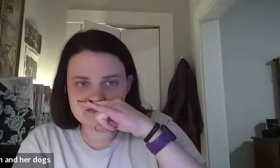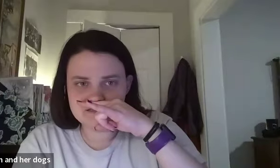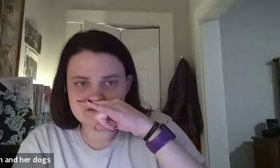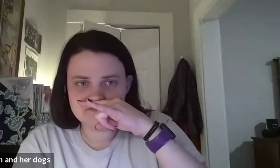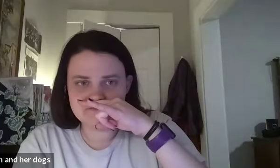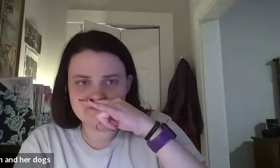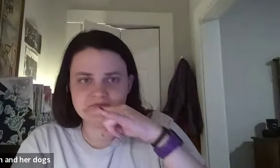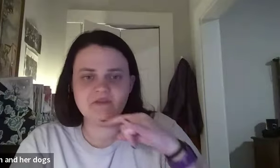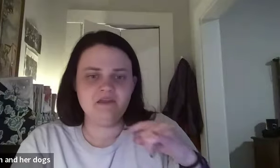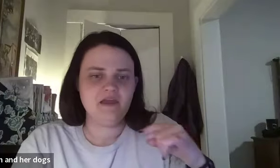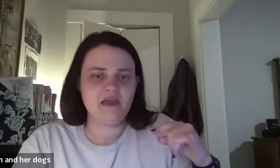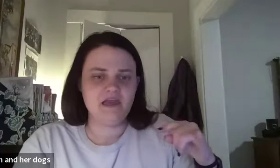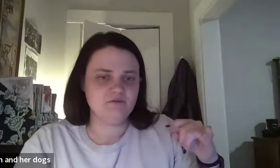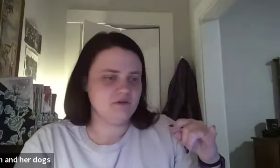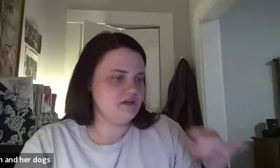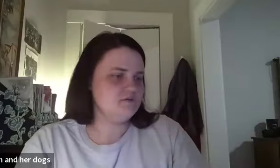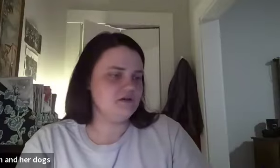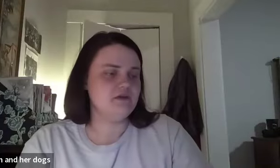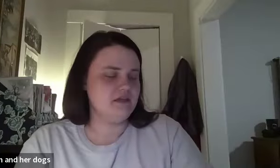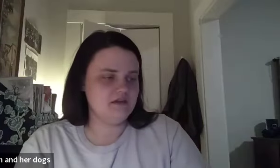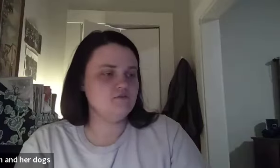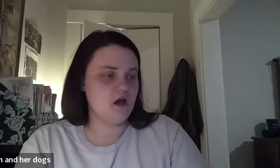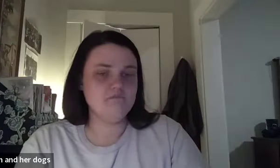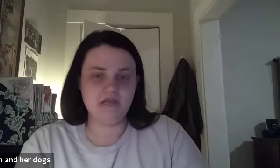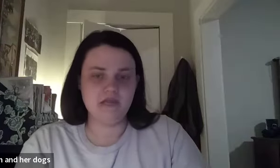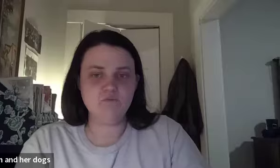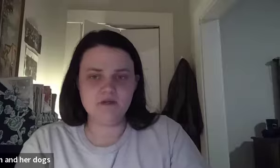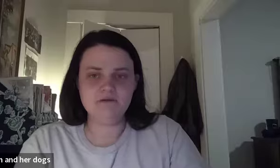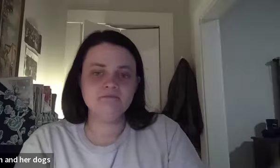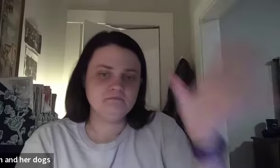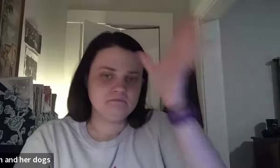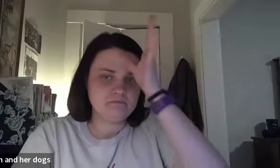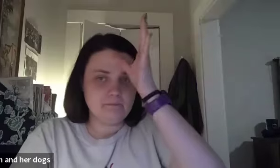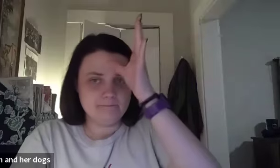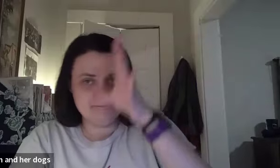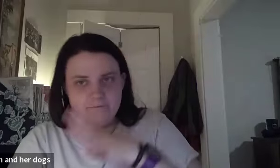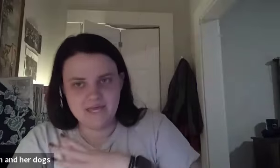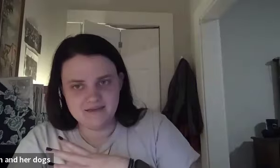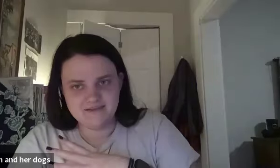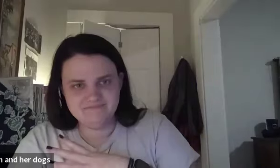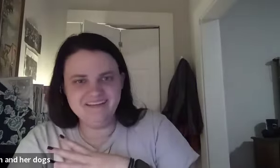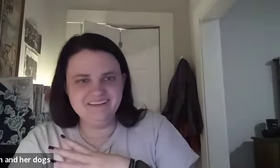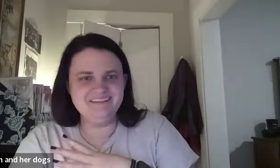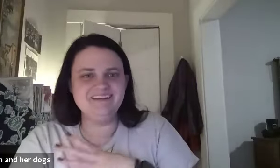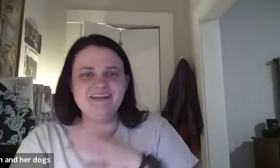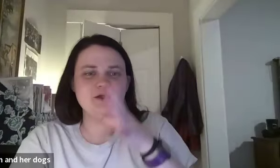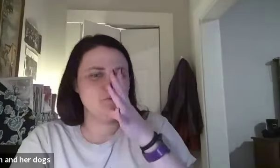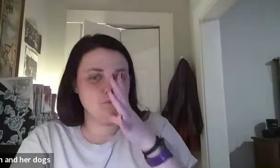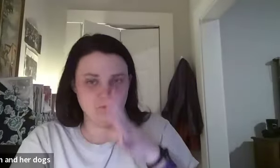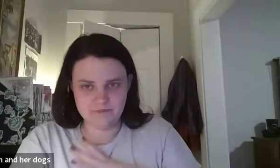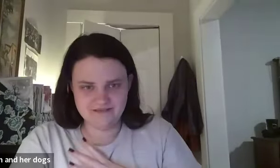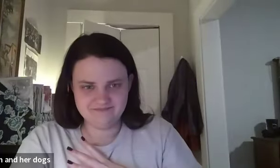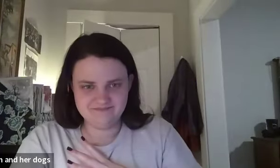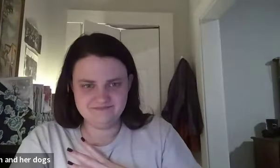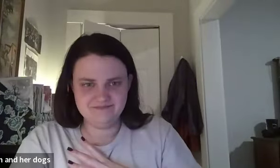kids. And I realized we've again forgotten man and woman, man, woman.